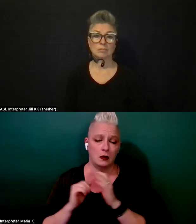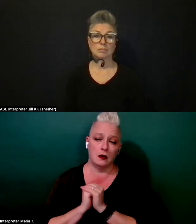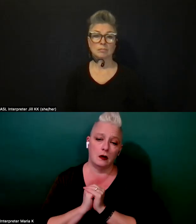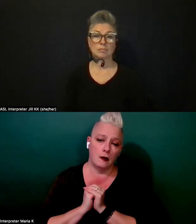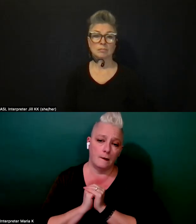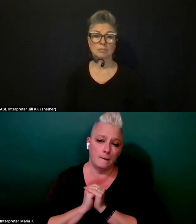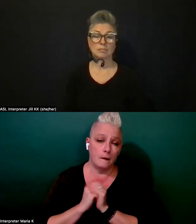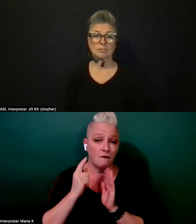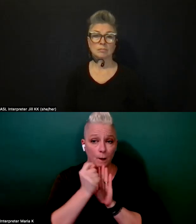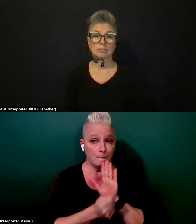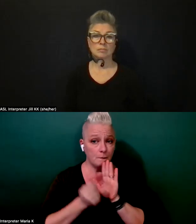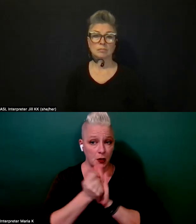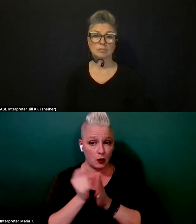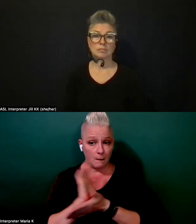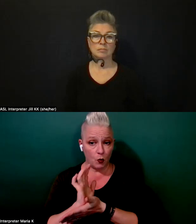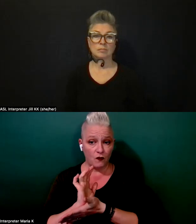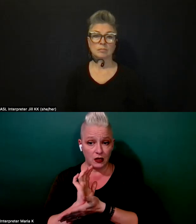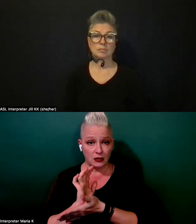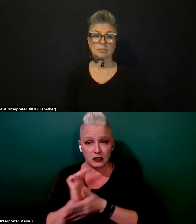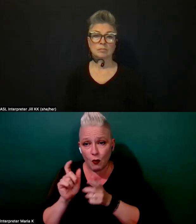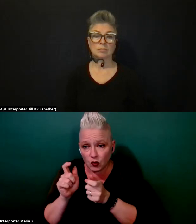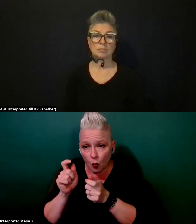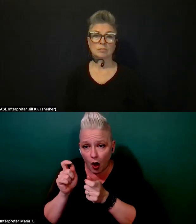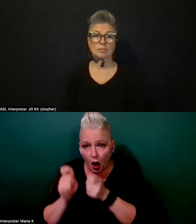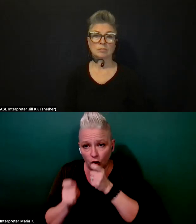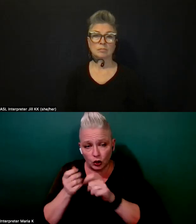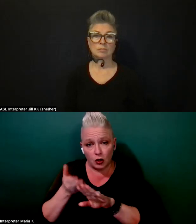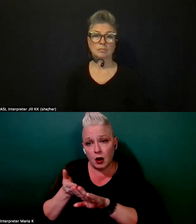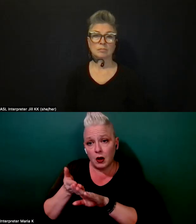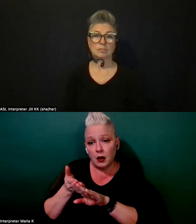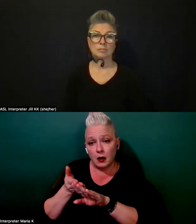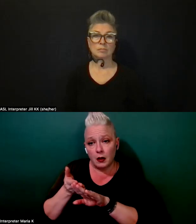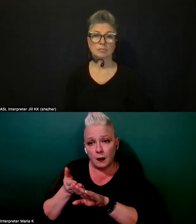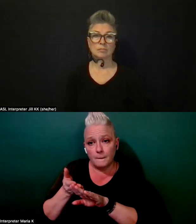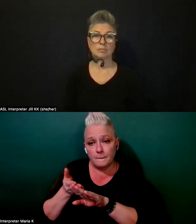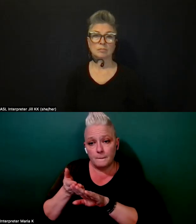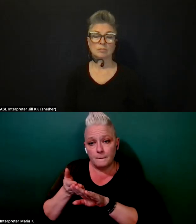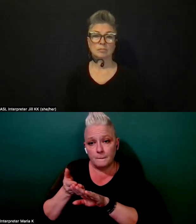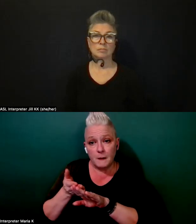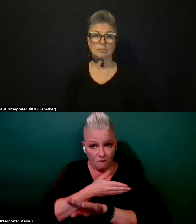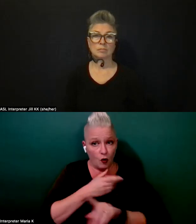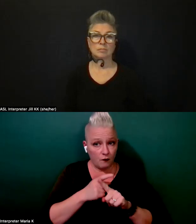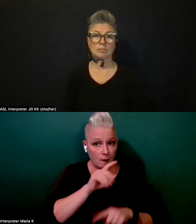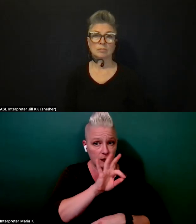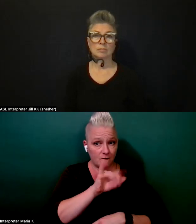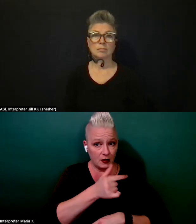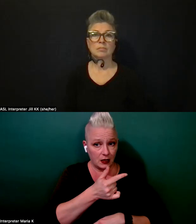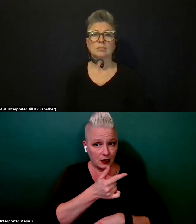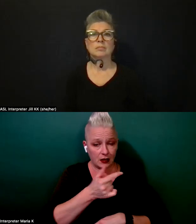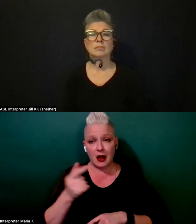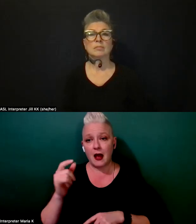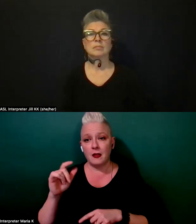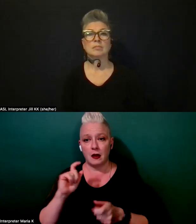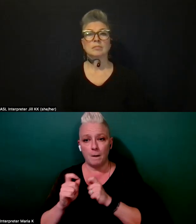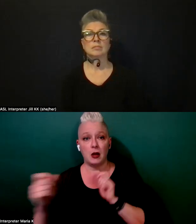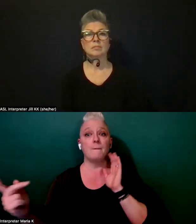on period movies, you have to alter it before, however you want to from the fitting, and then you have to alter it back before you